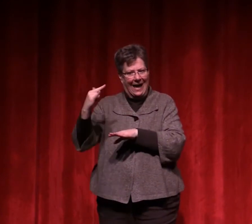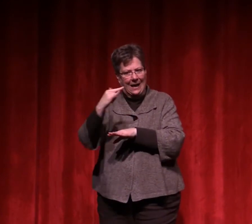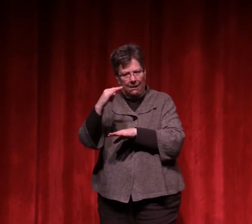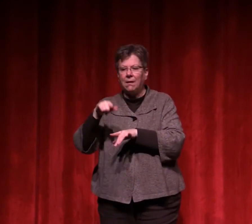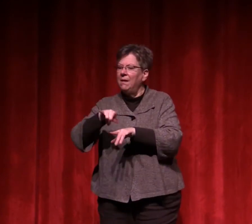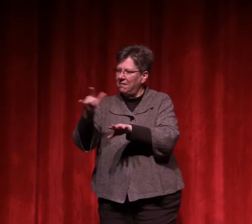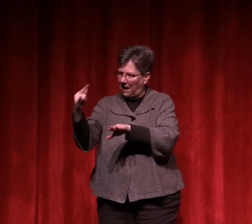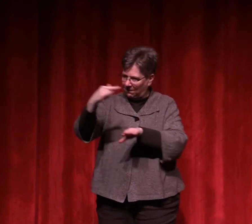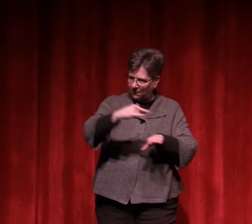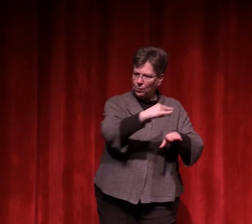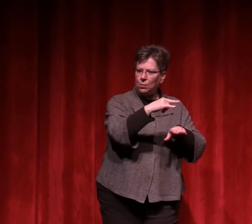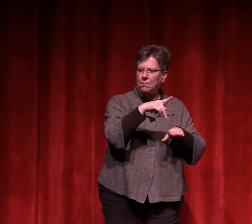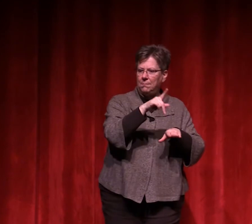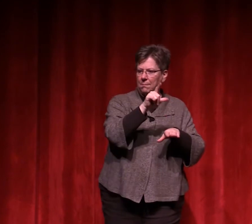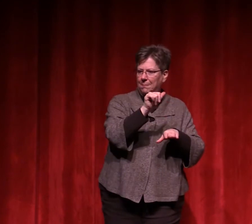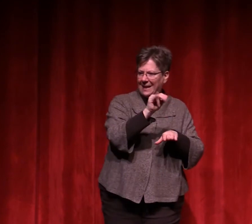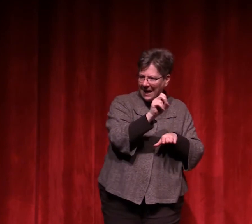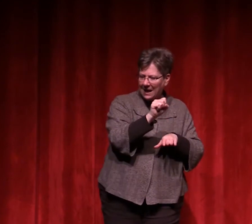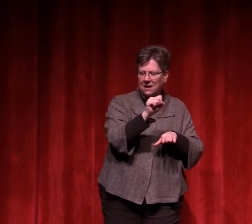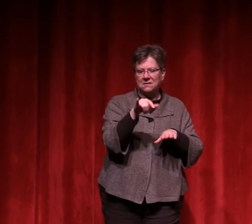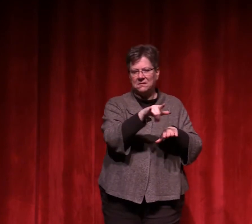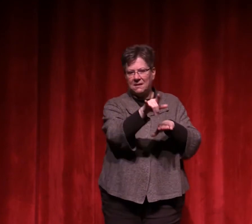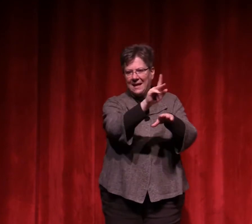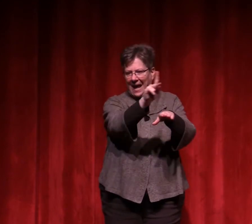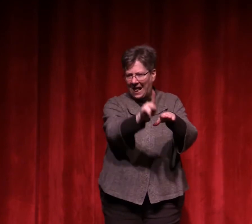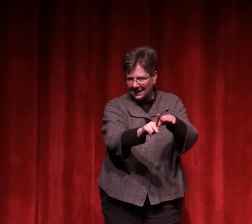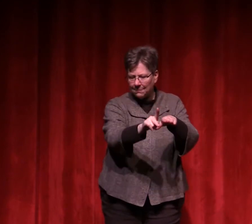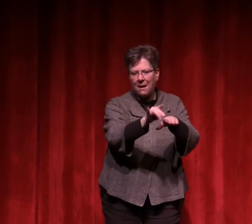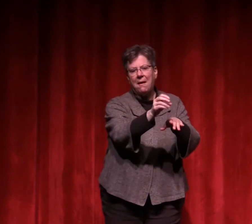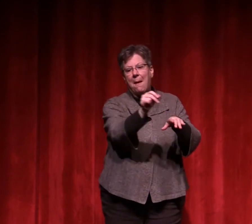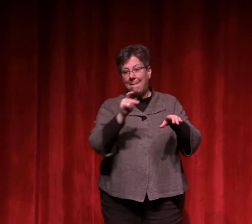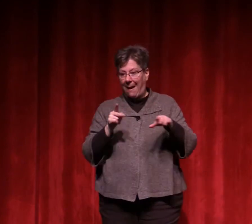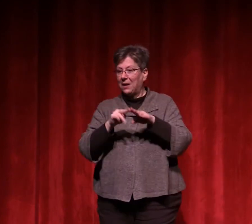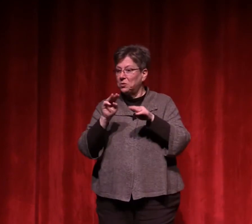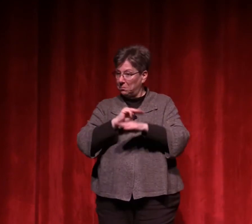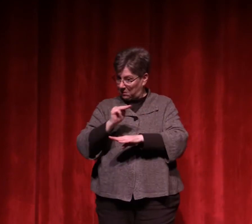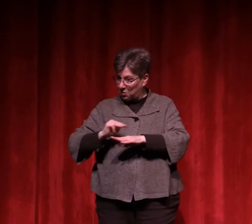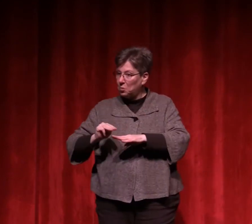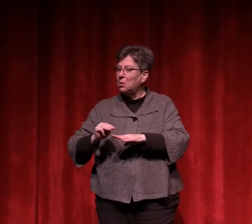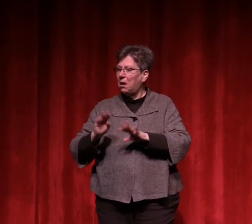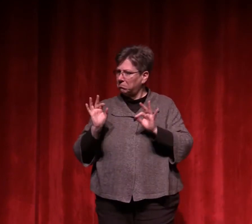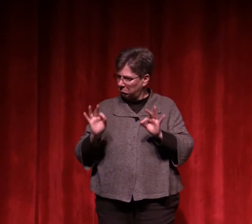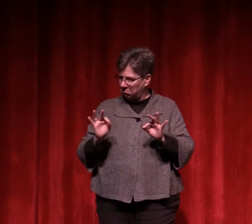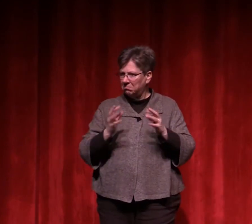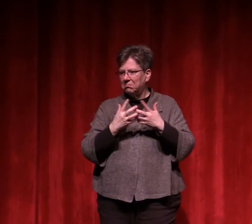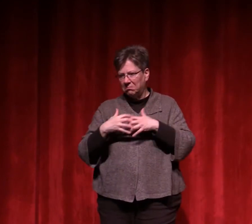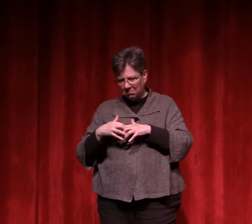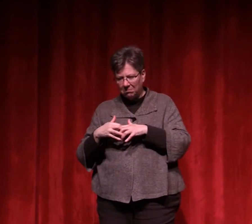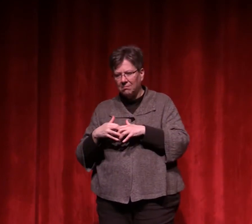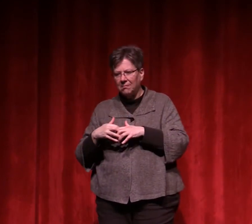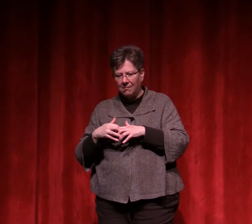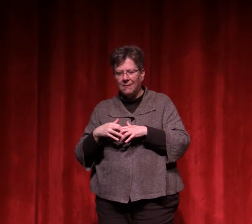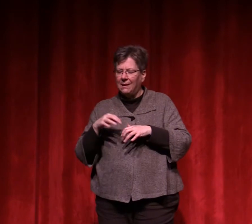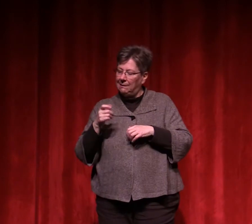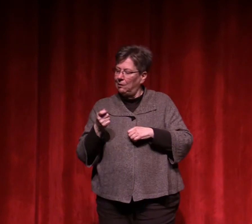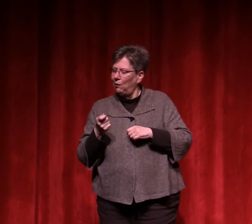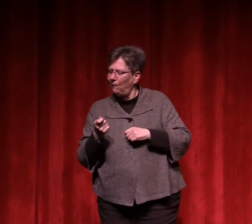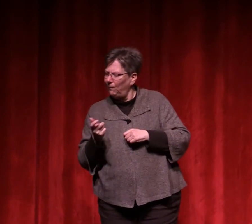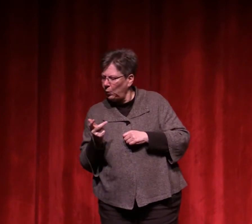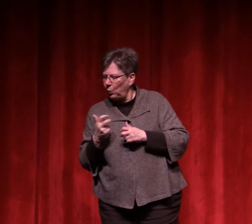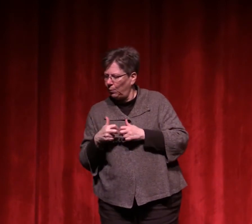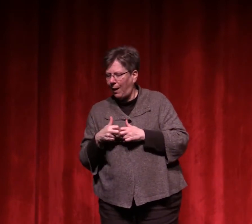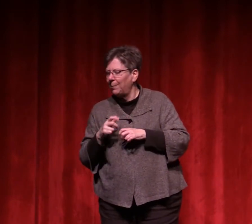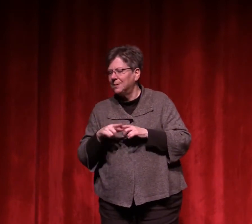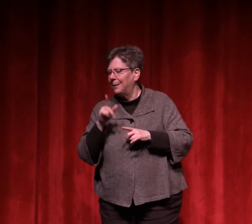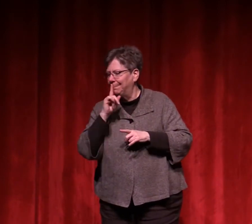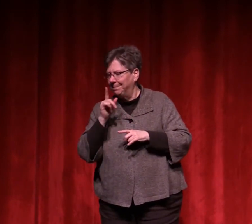hometown, the Valley of Plains, up to Kalispell and back to Missoula without too much incident, at least that they'll talk about. And